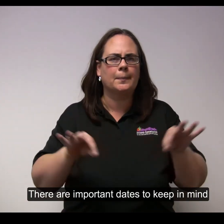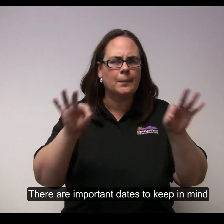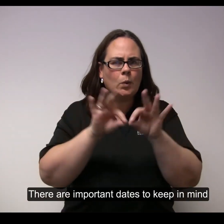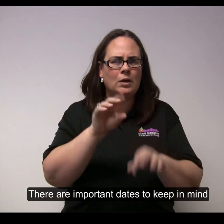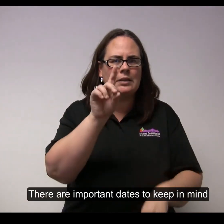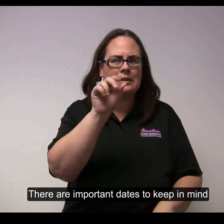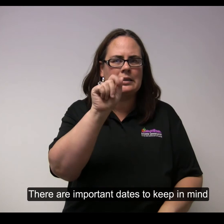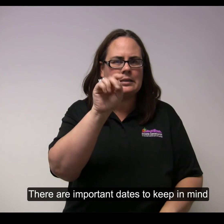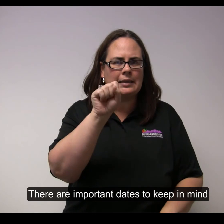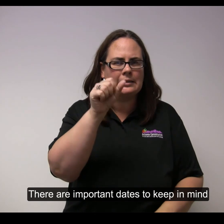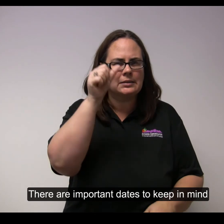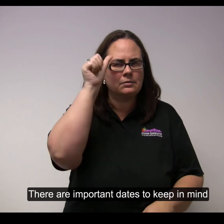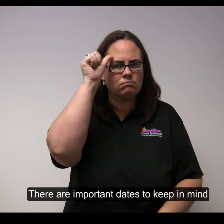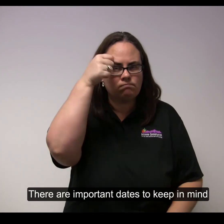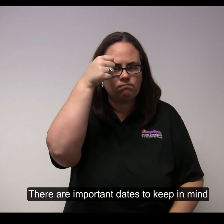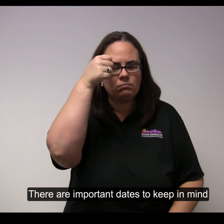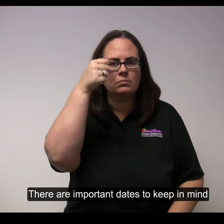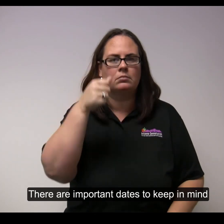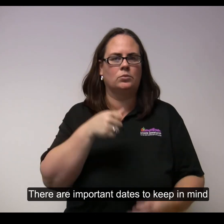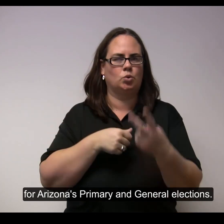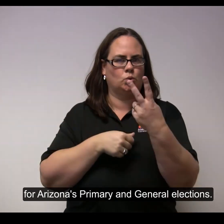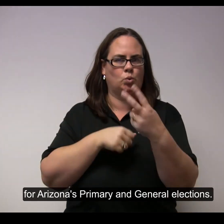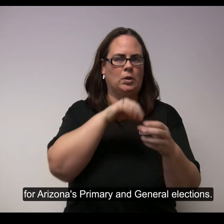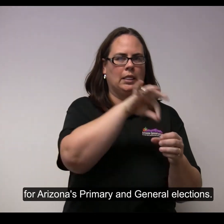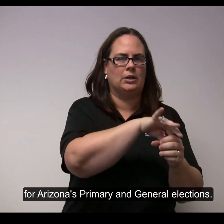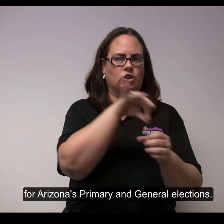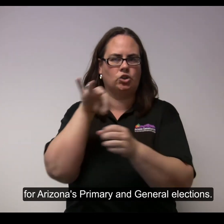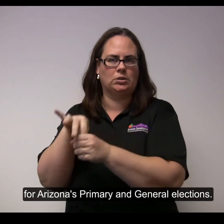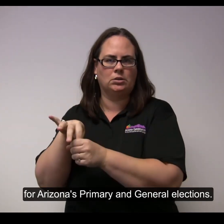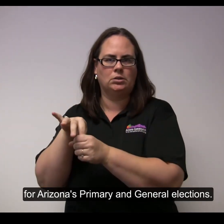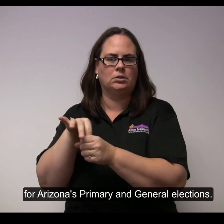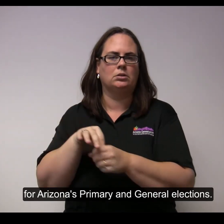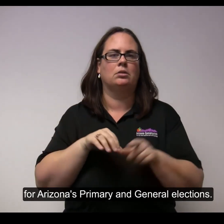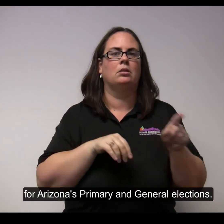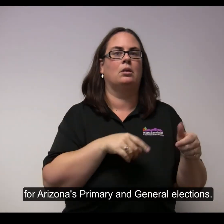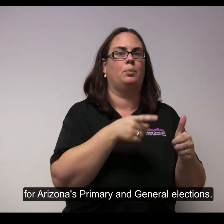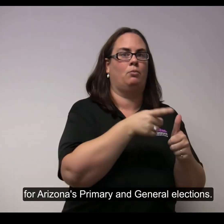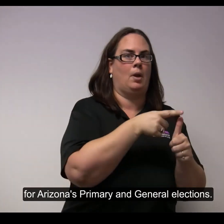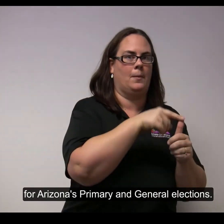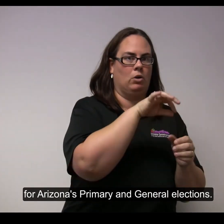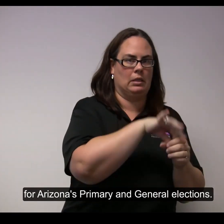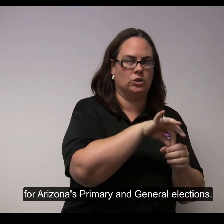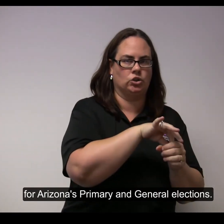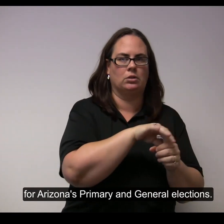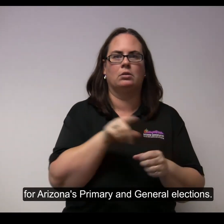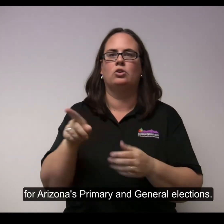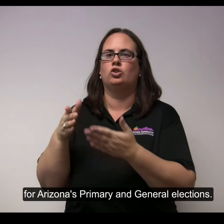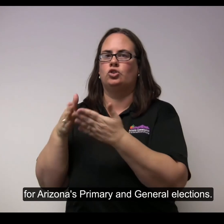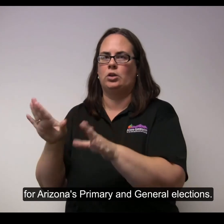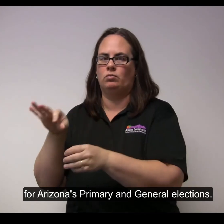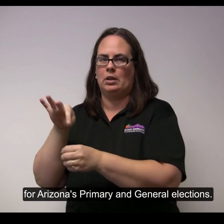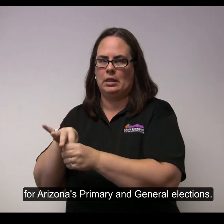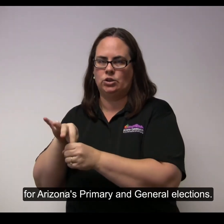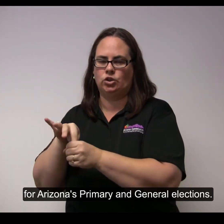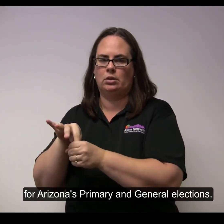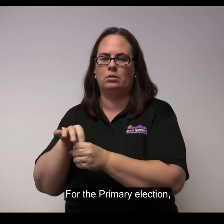There are important dates to keep in mind for Arizona's primary and general elections.